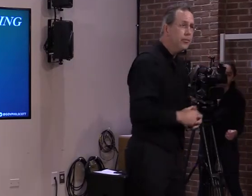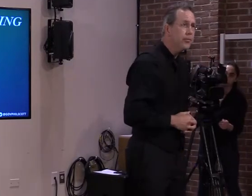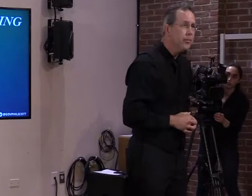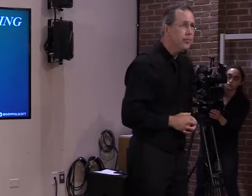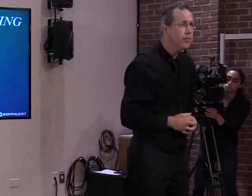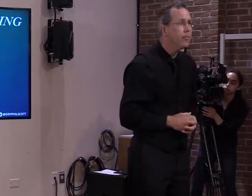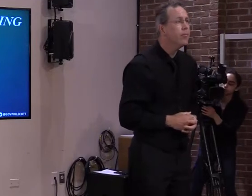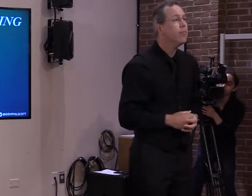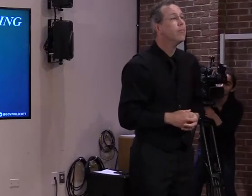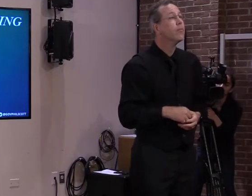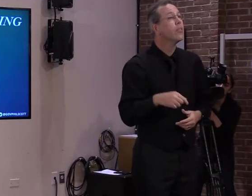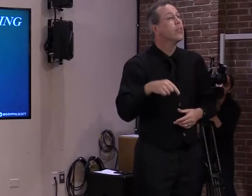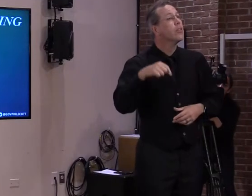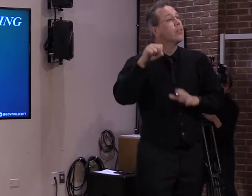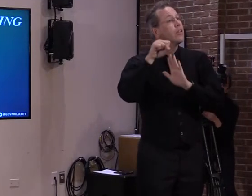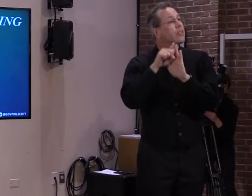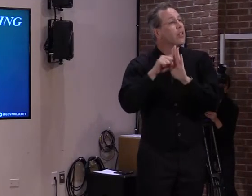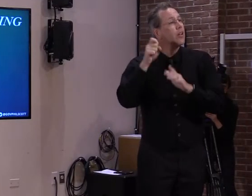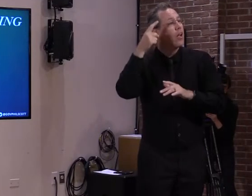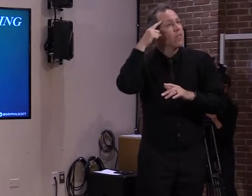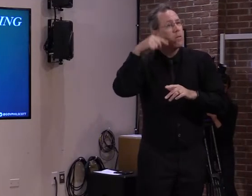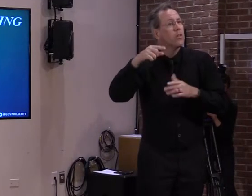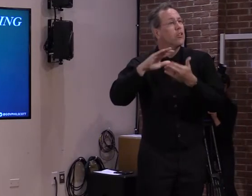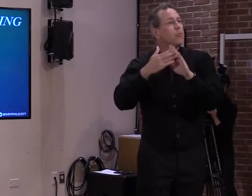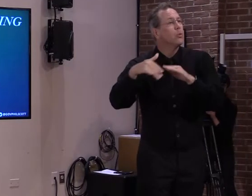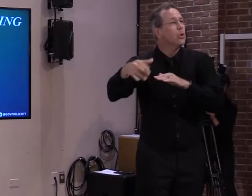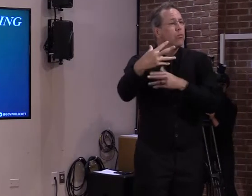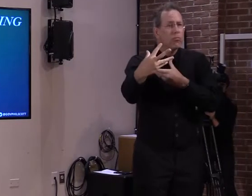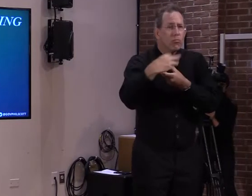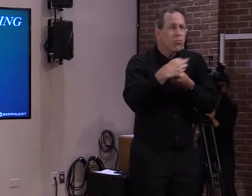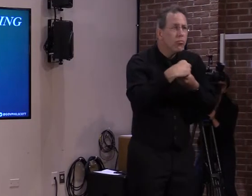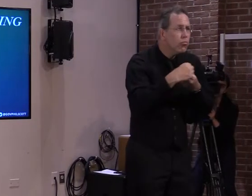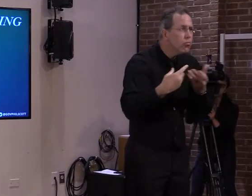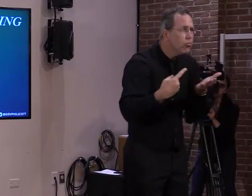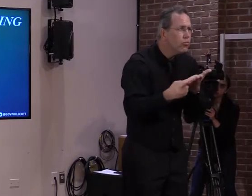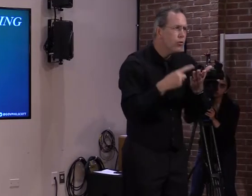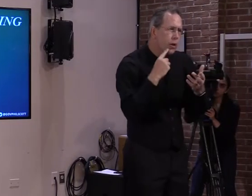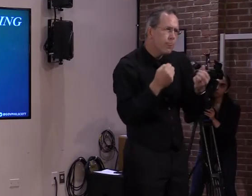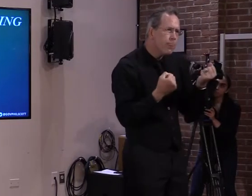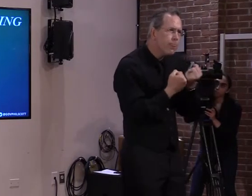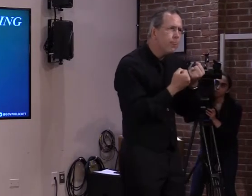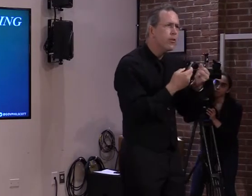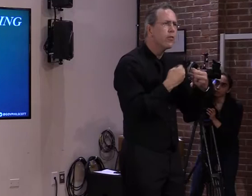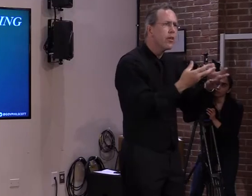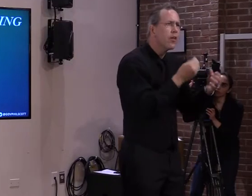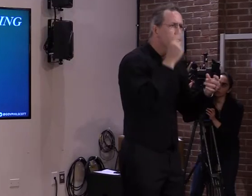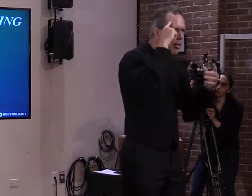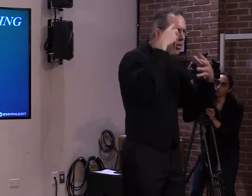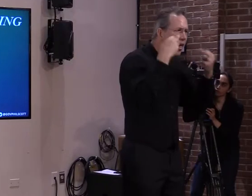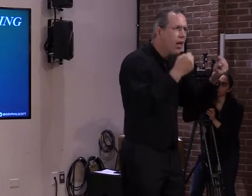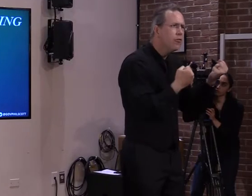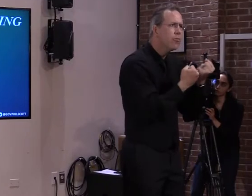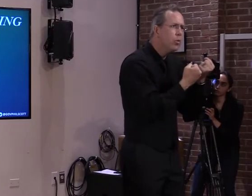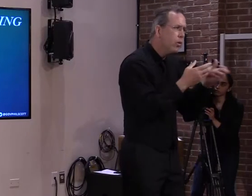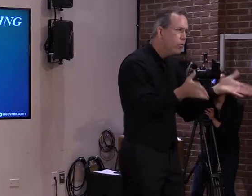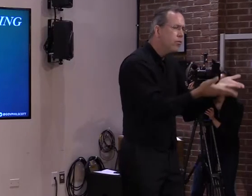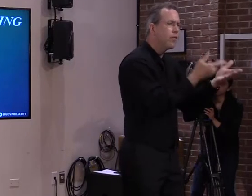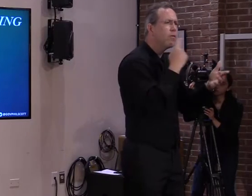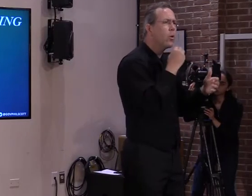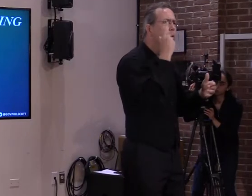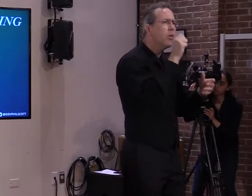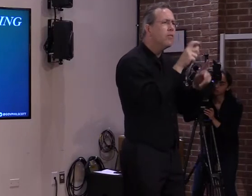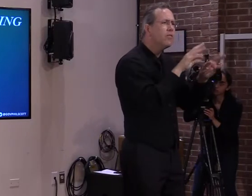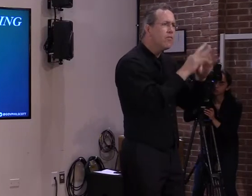service providers, including Three Square Vermont emergency full allotment benefits and